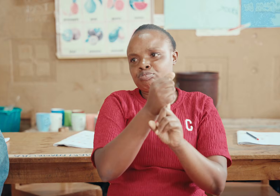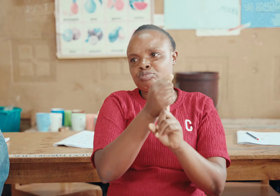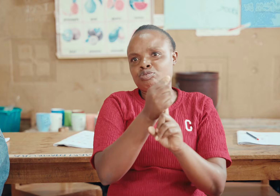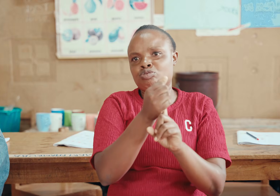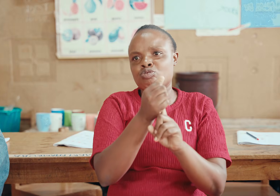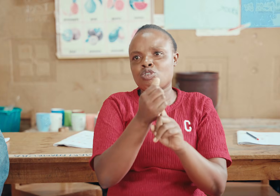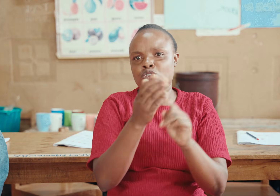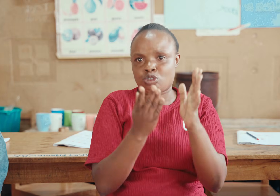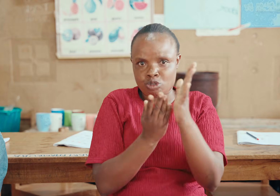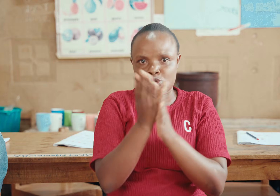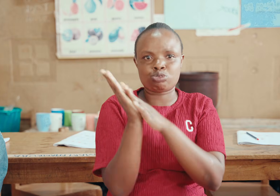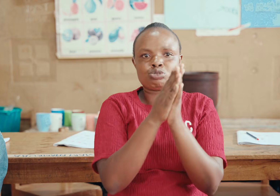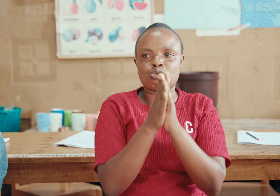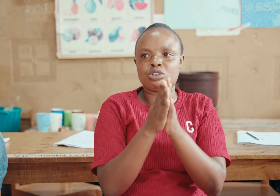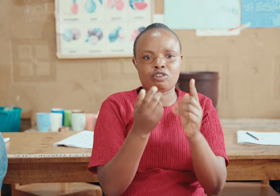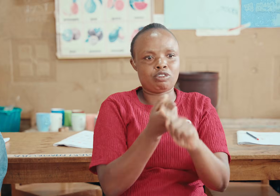is grasped more easily.